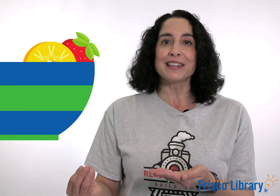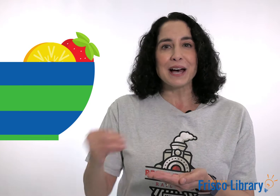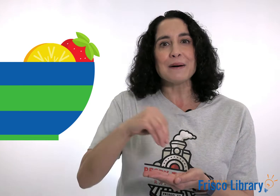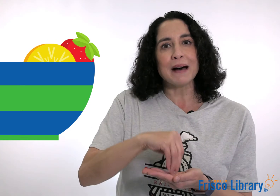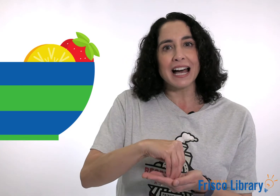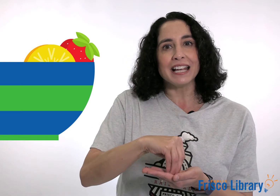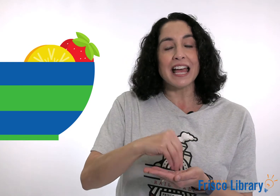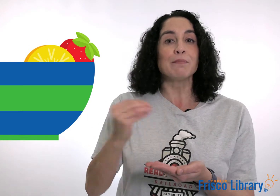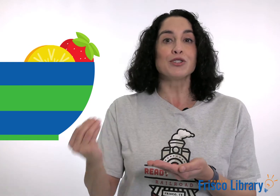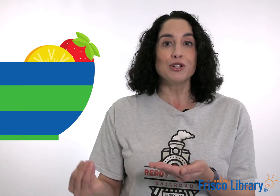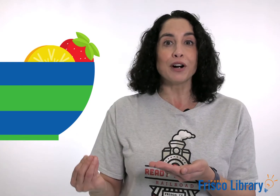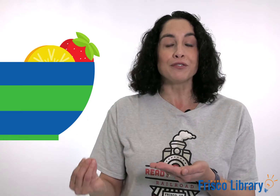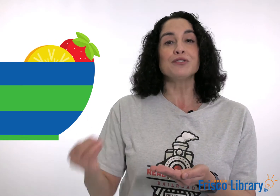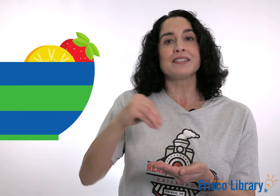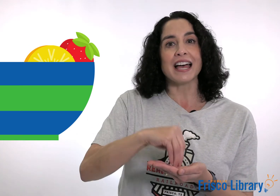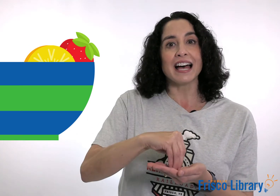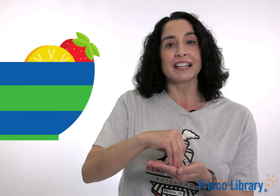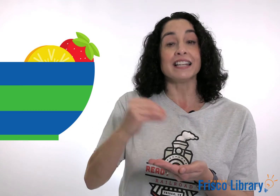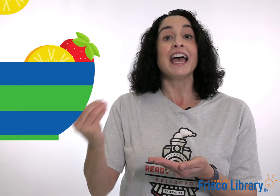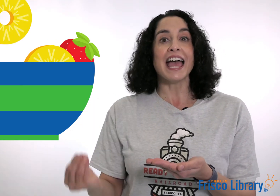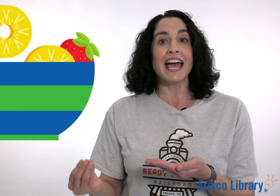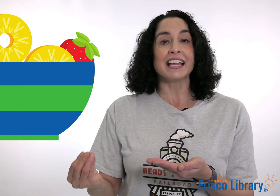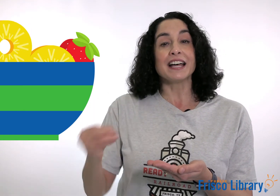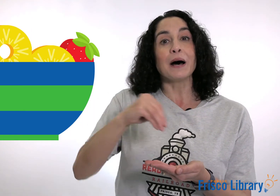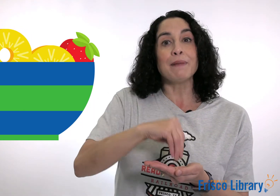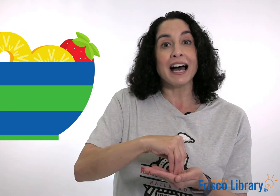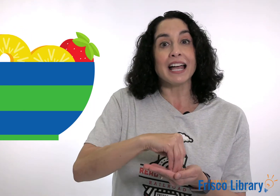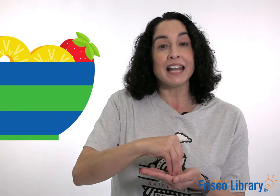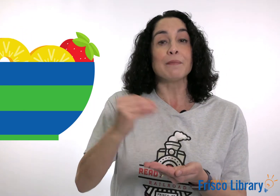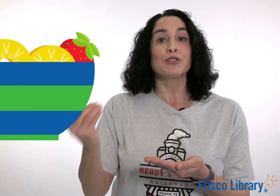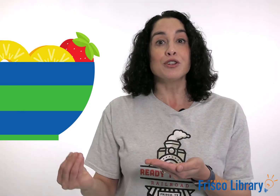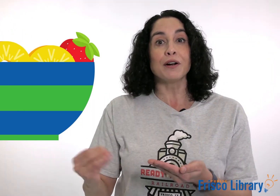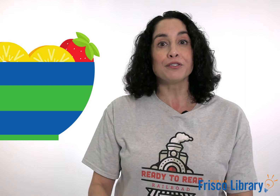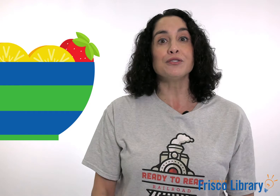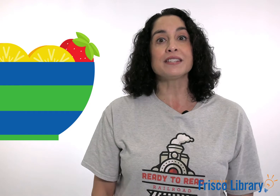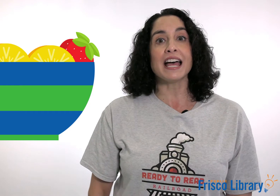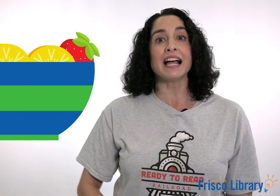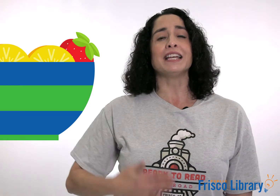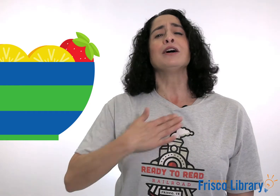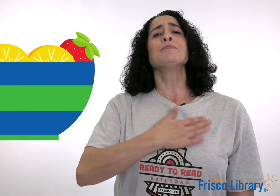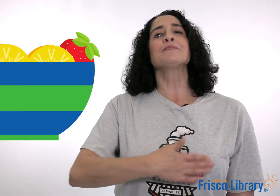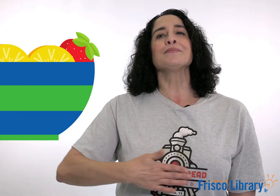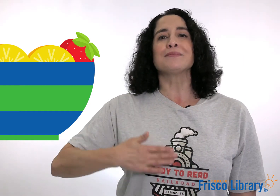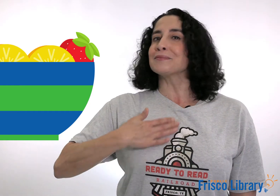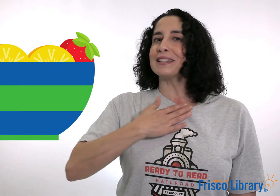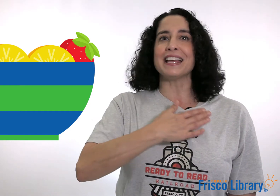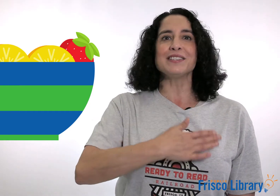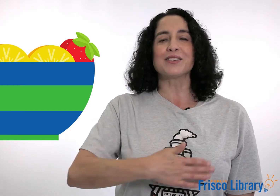the pineapple to our fruit salad add the pineapple to our fruit salad mmm it tastes